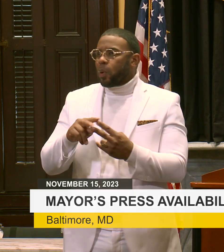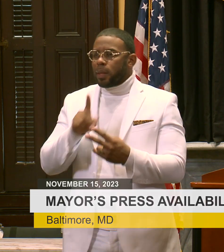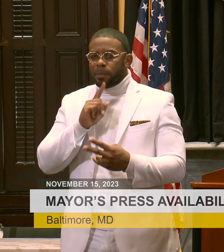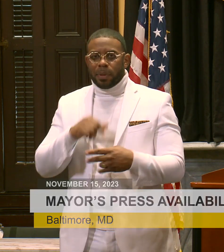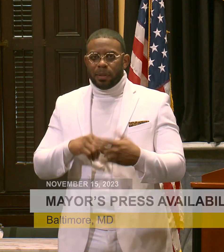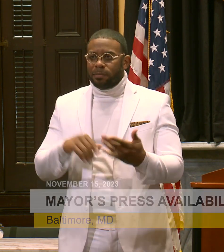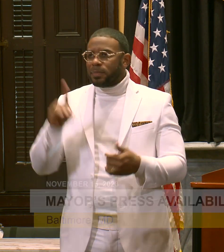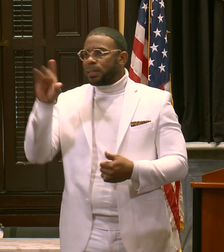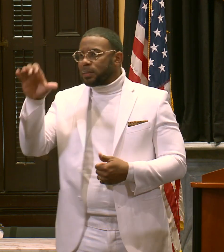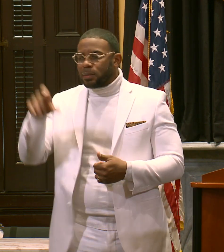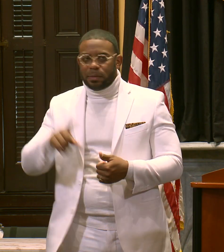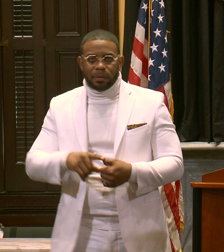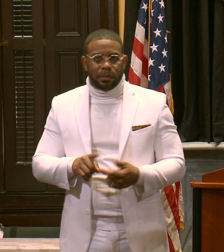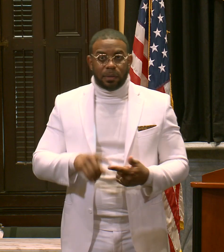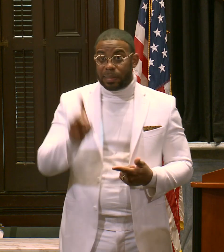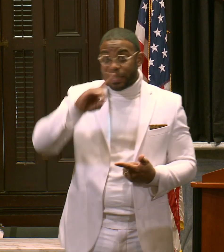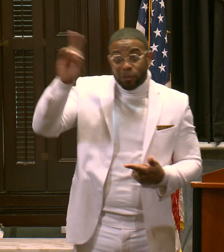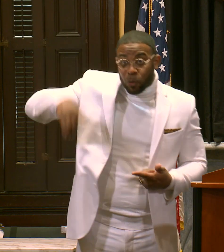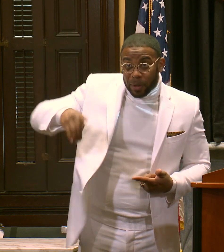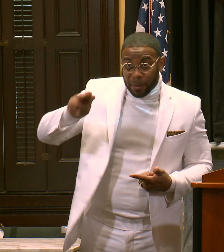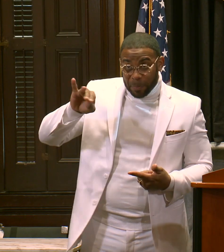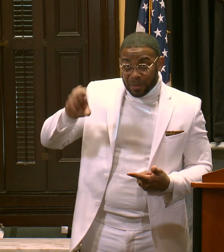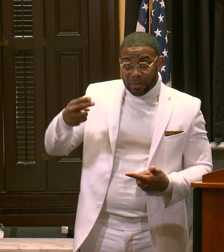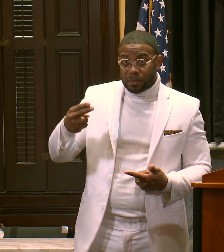be D.C., whether it be Detroit,